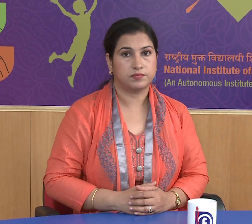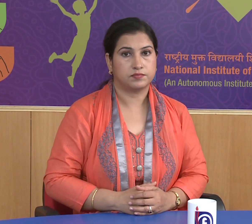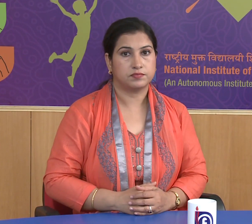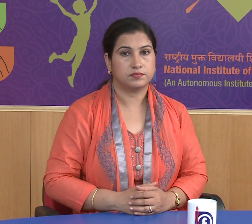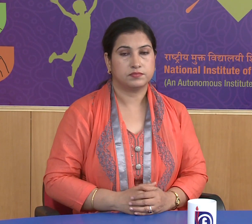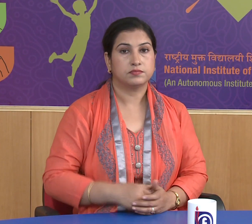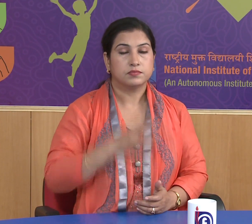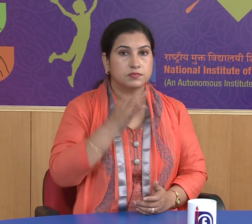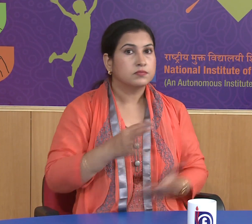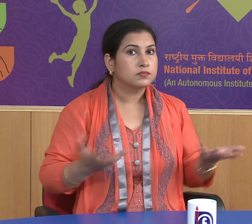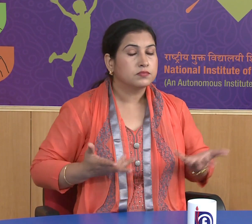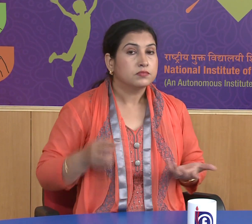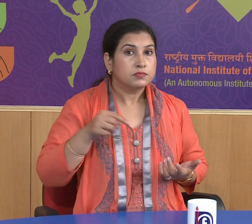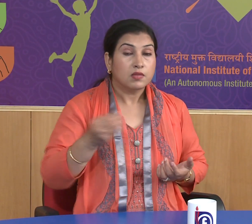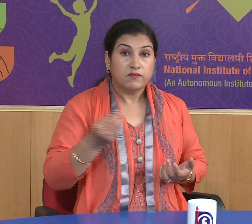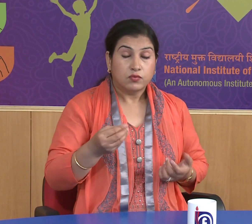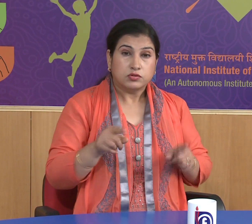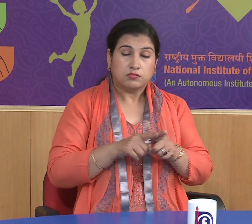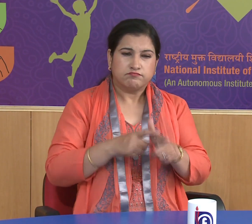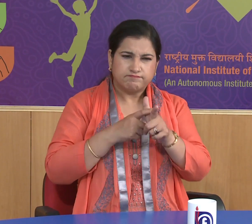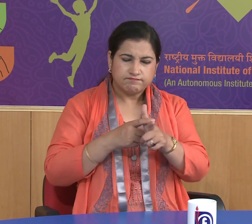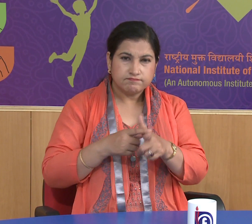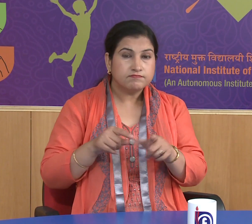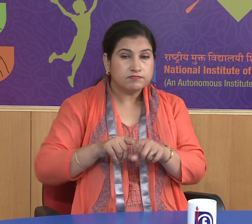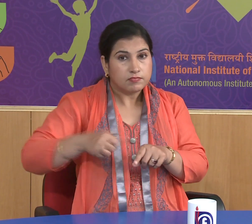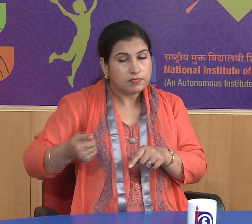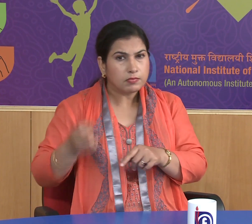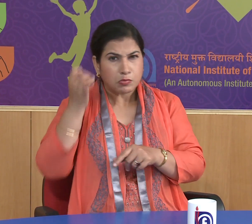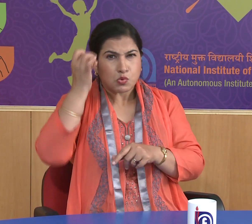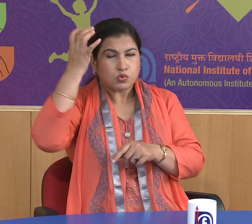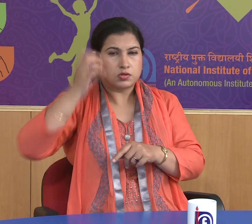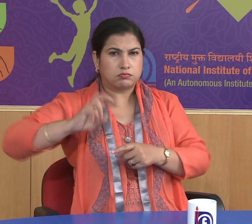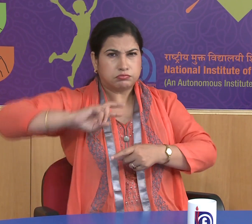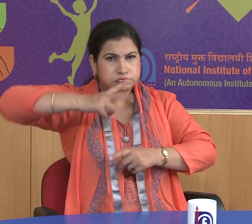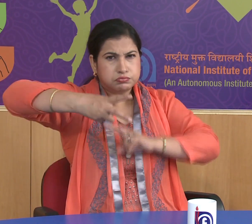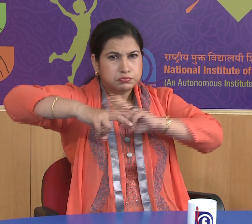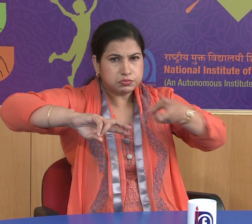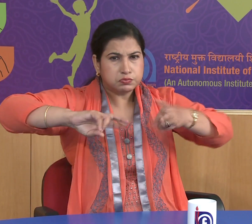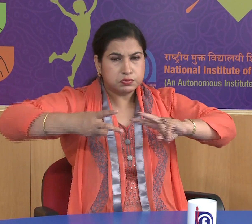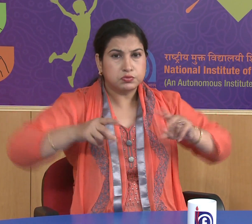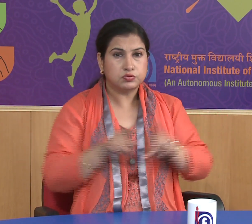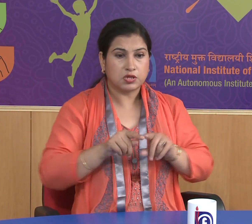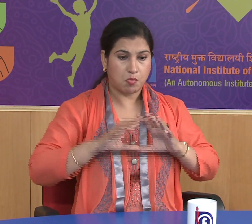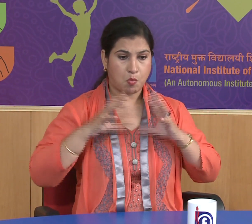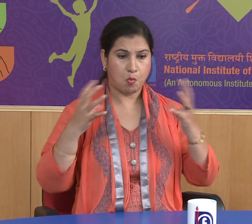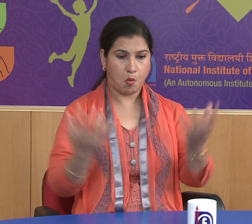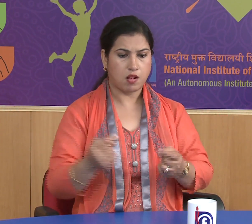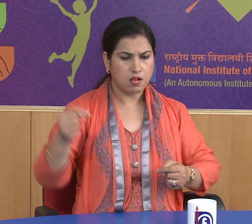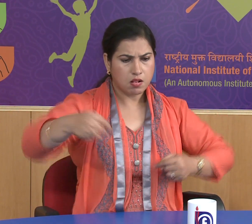In fact, such activities keep taking place in different parts of the world.